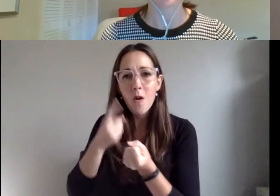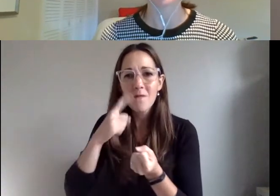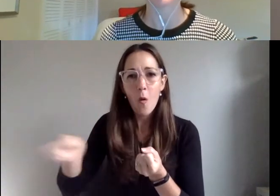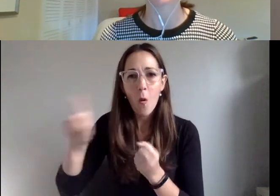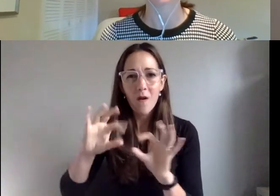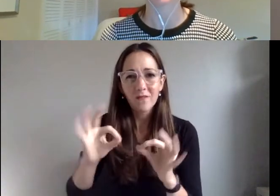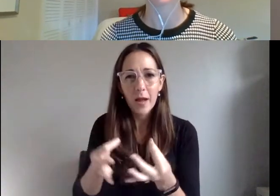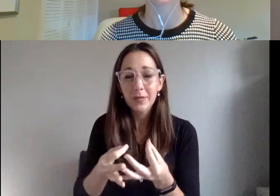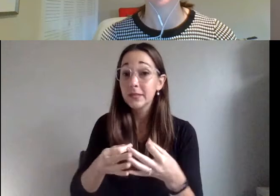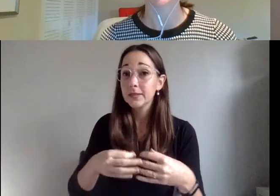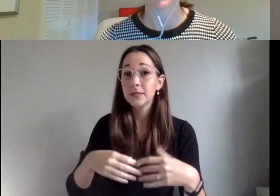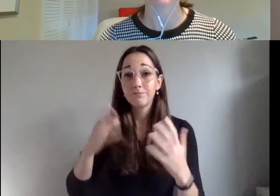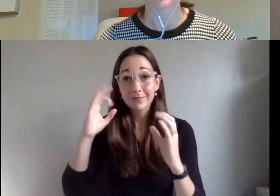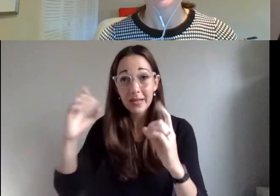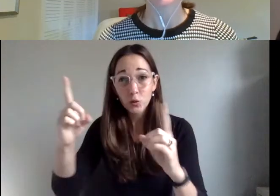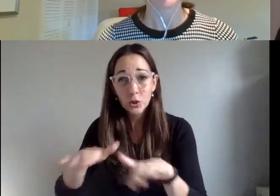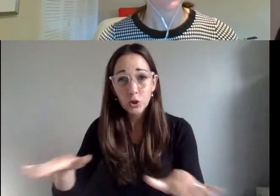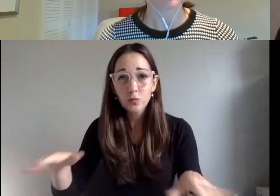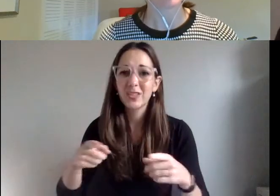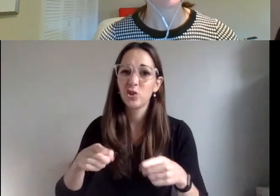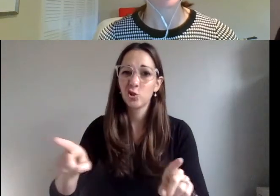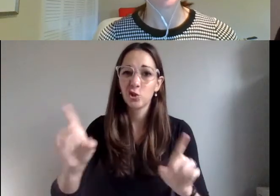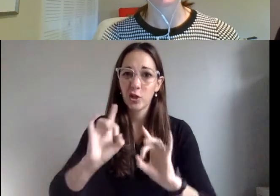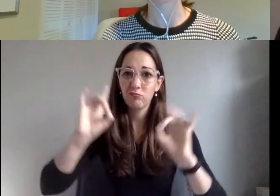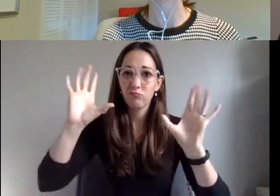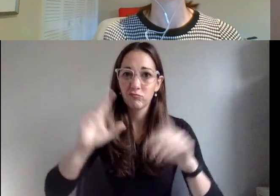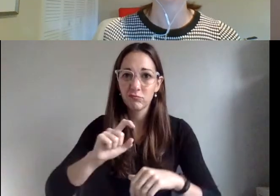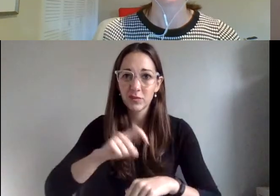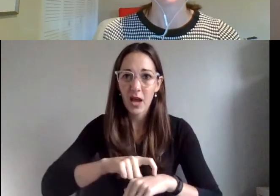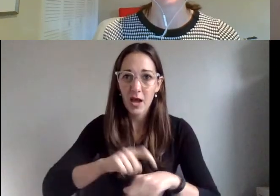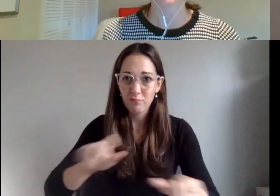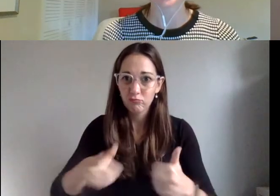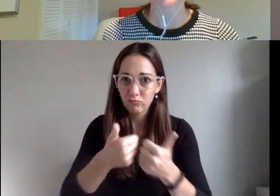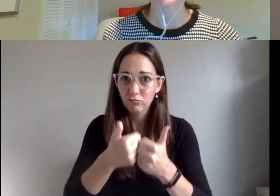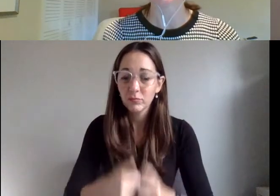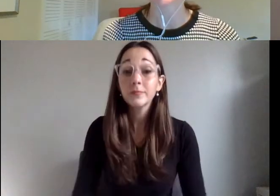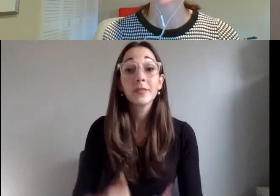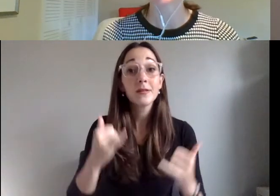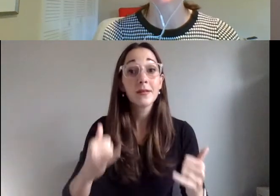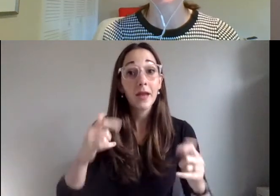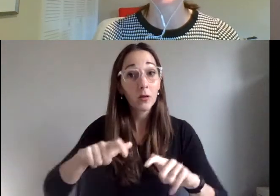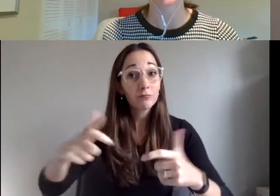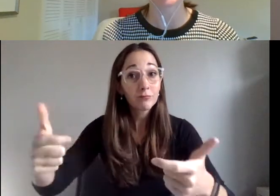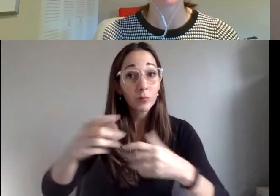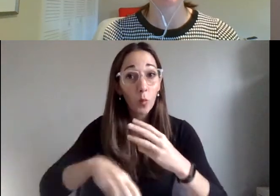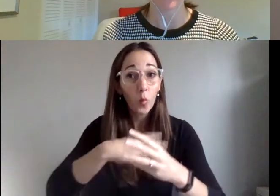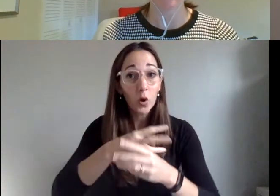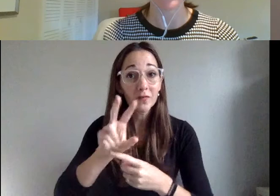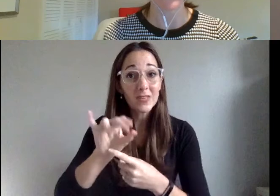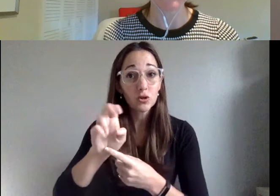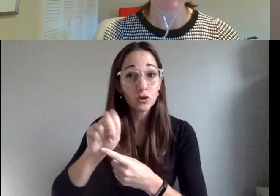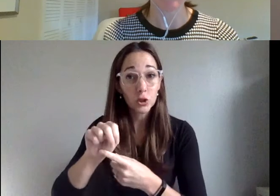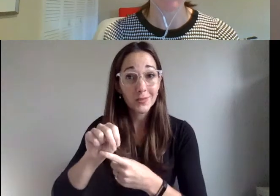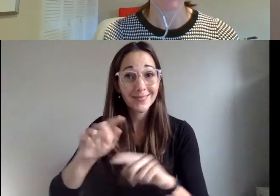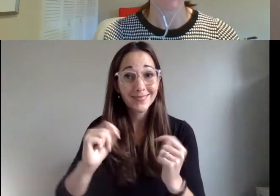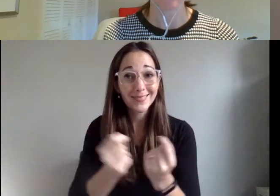children's well-being during this difficult time. So now I'd like to turn it over to the World Vision team to begin your presentation. Over to